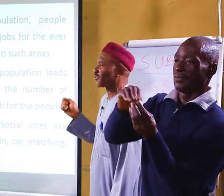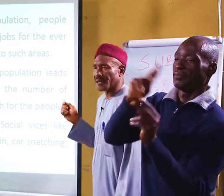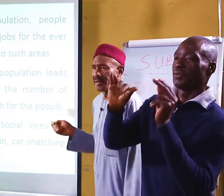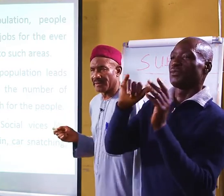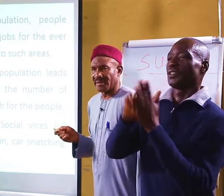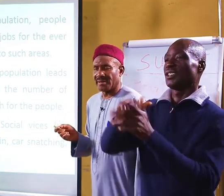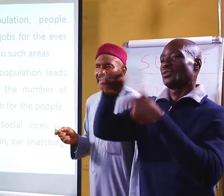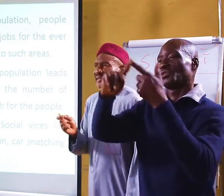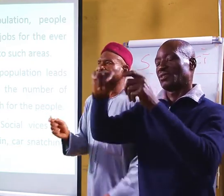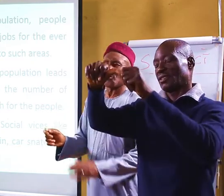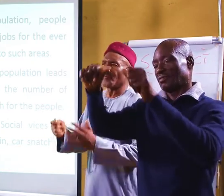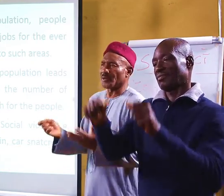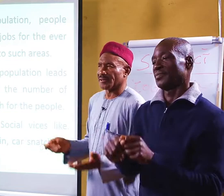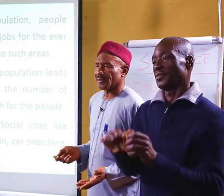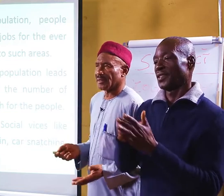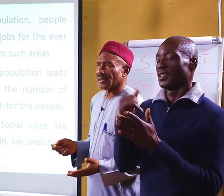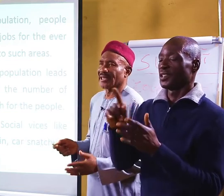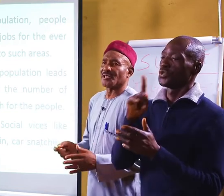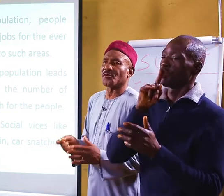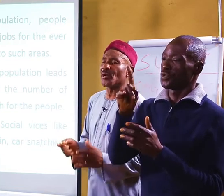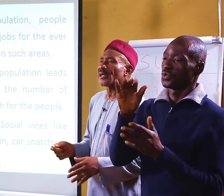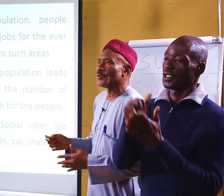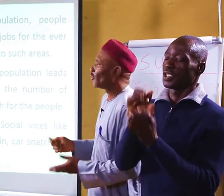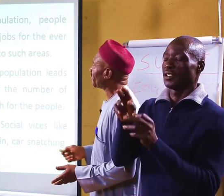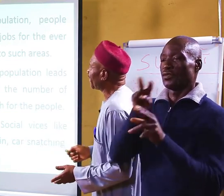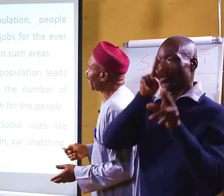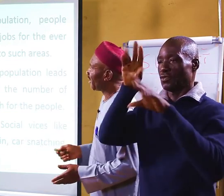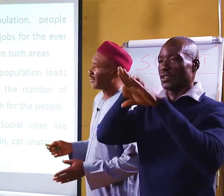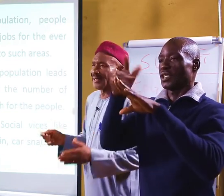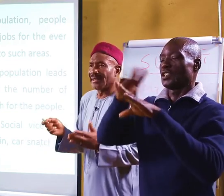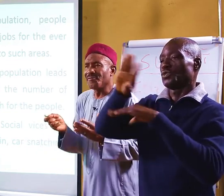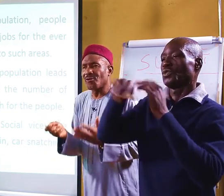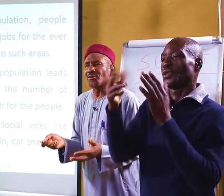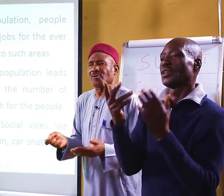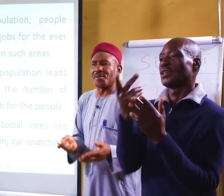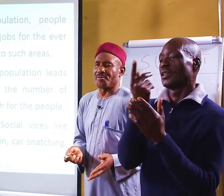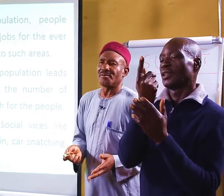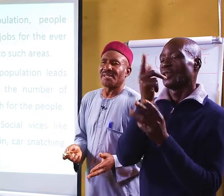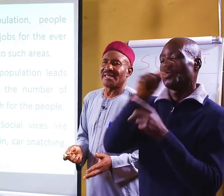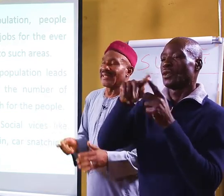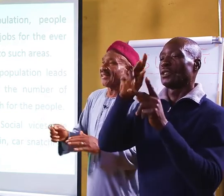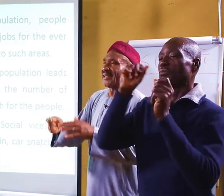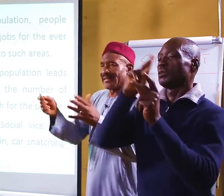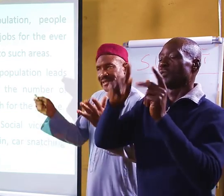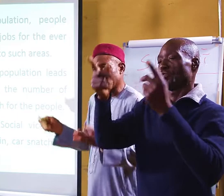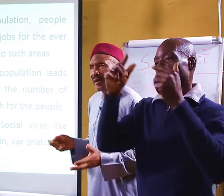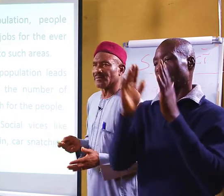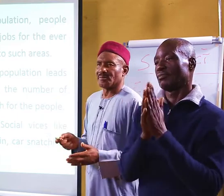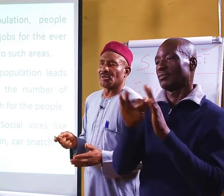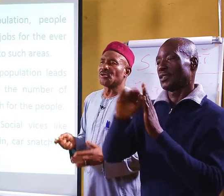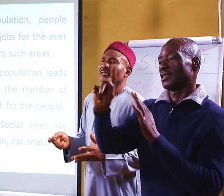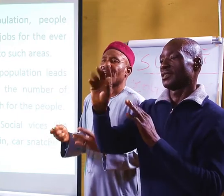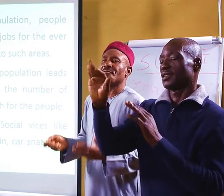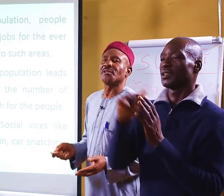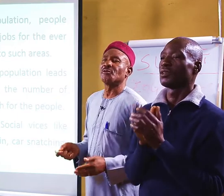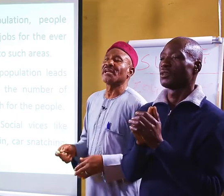into such area. It is obvious that if you look at the whole thing, the influx of people in a